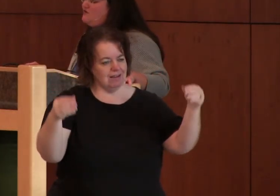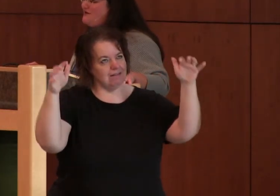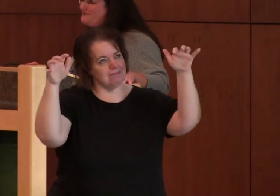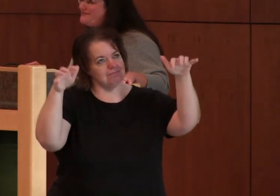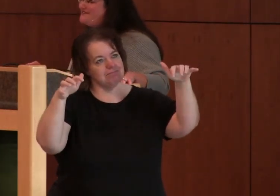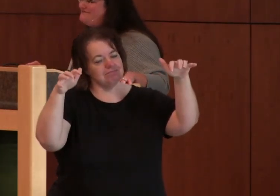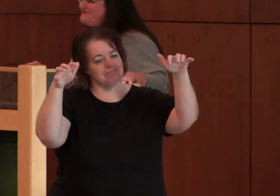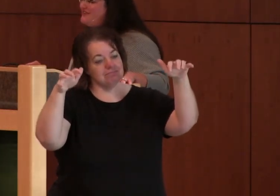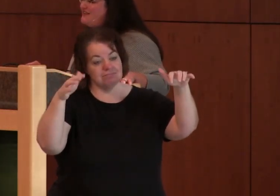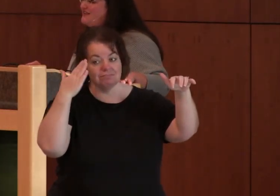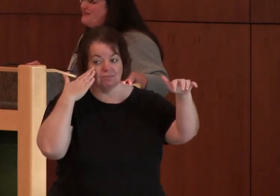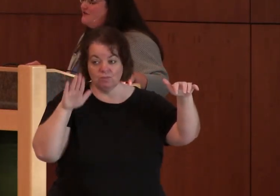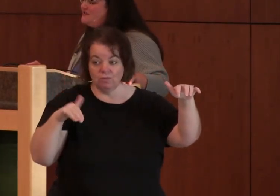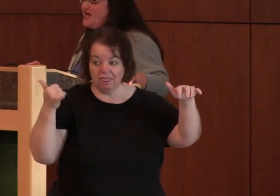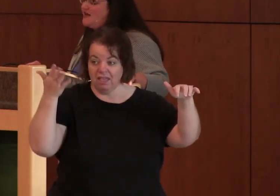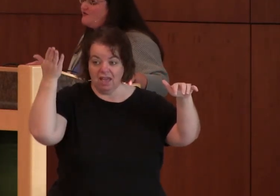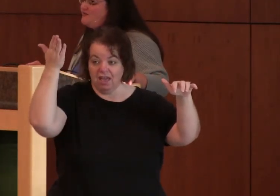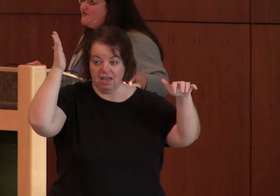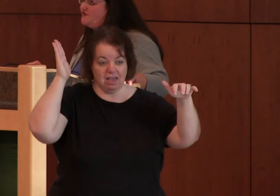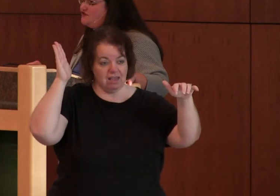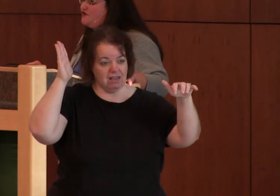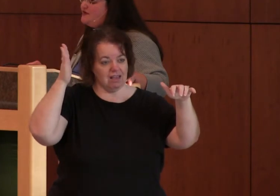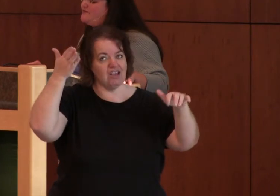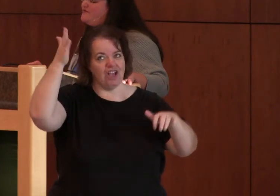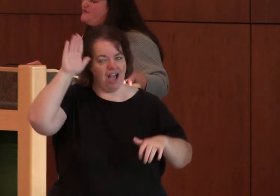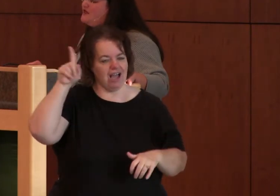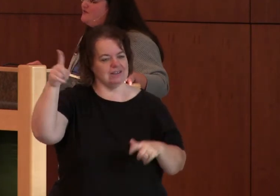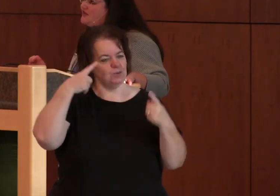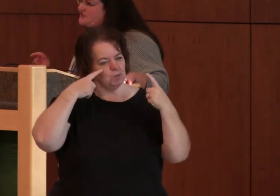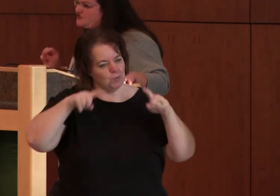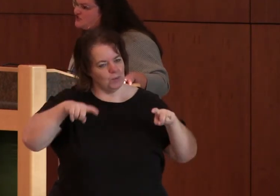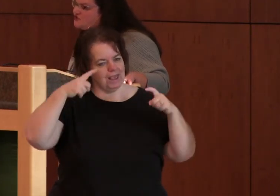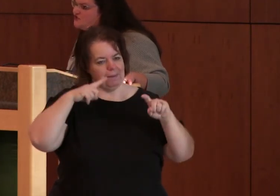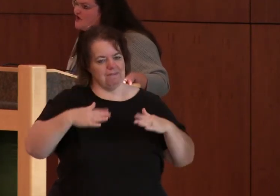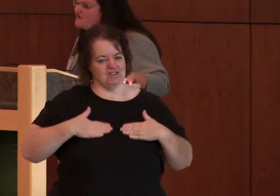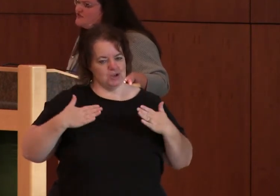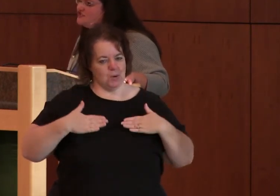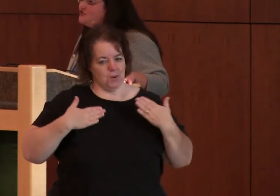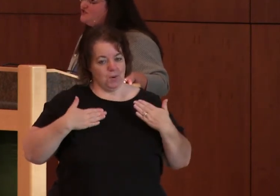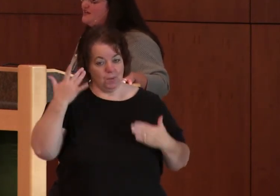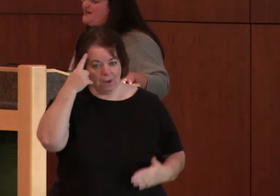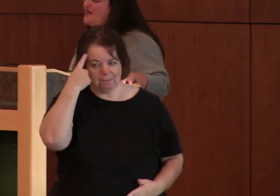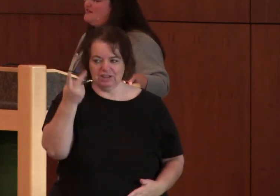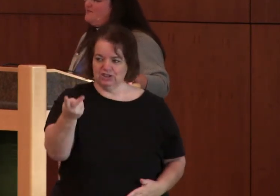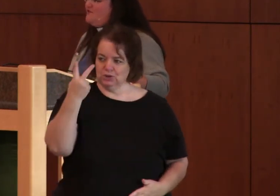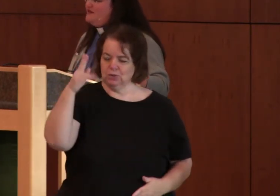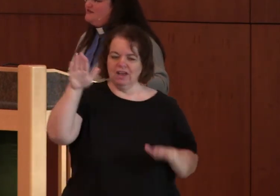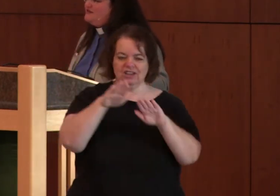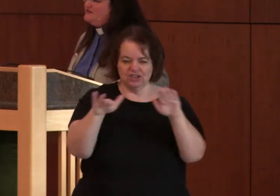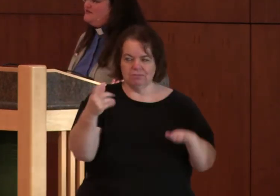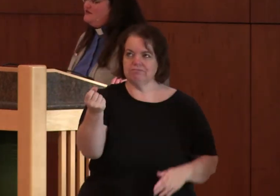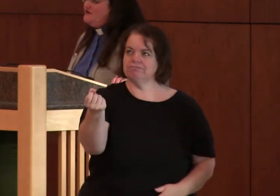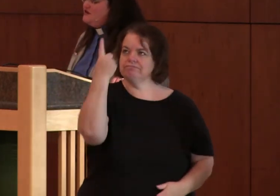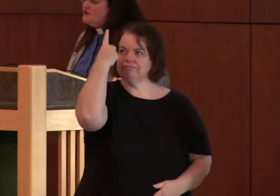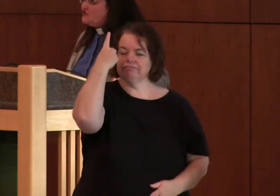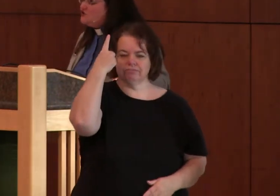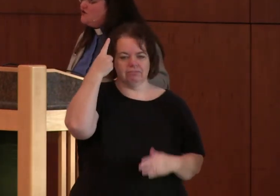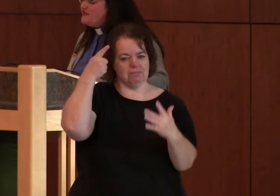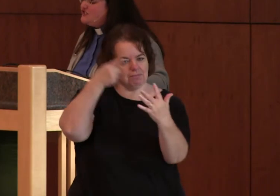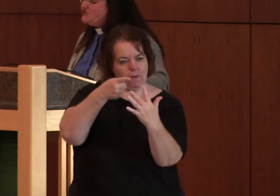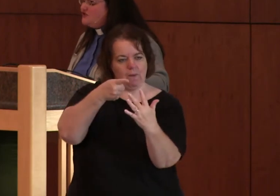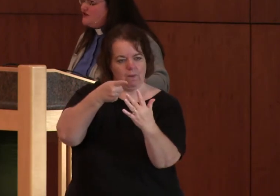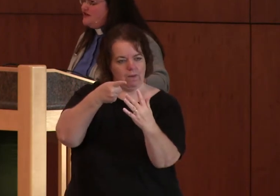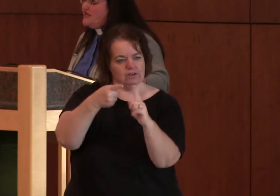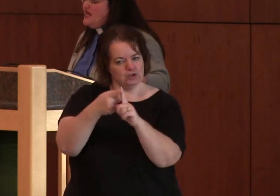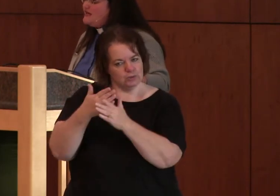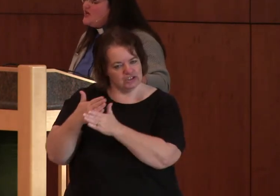You know what it was? It was God weeping for joy because 2 of his children had gotten the point. 2